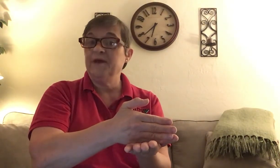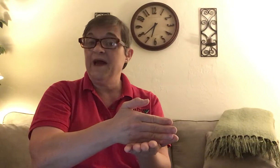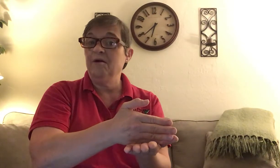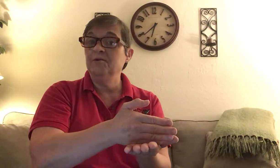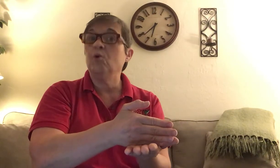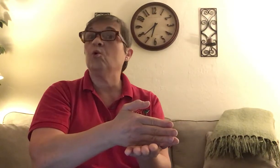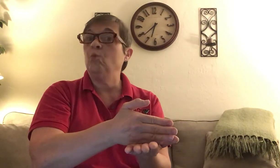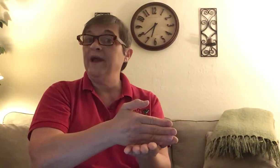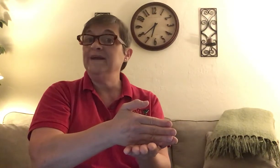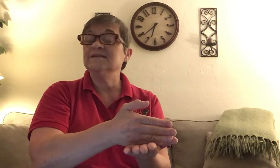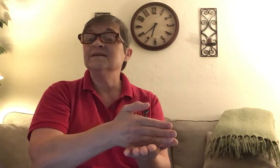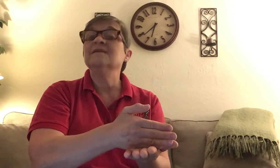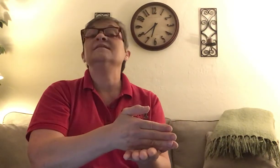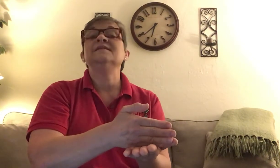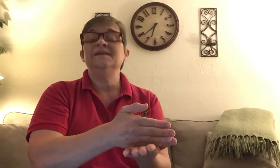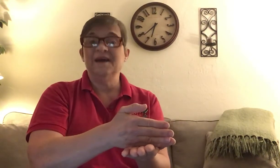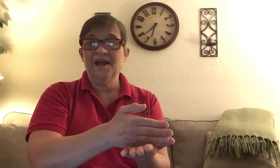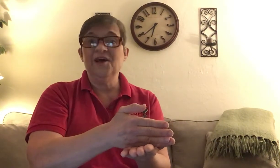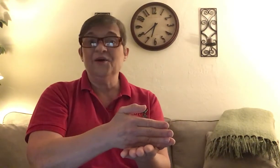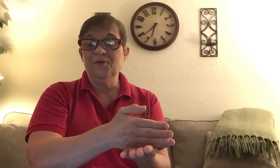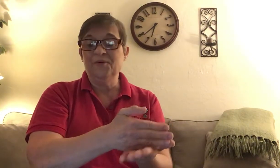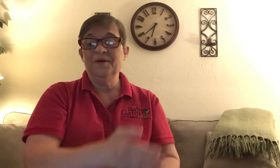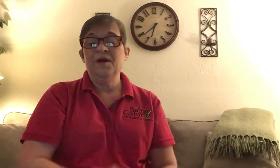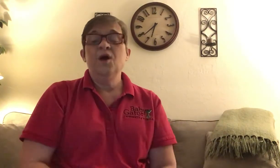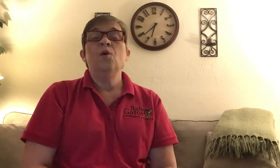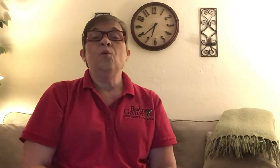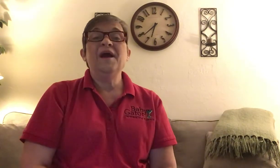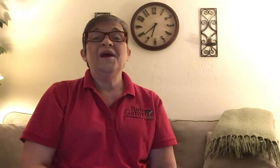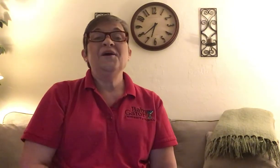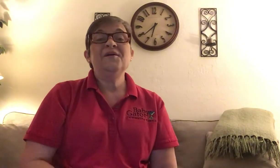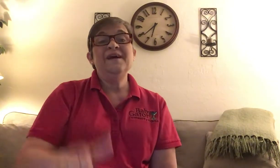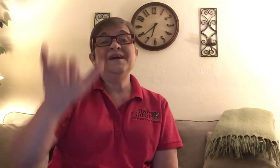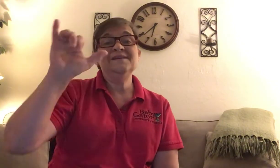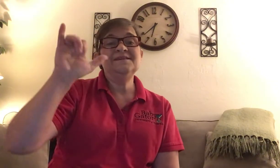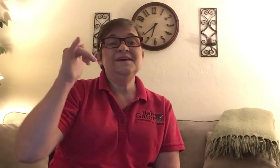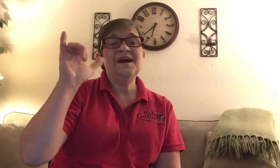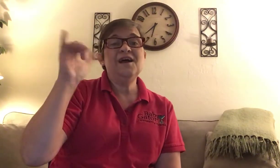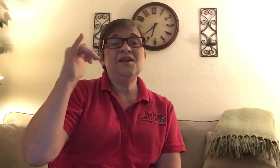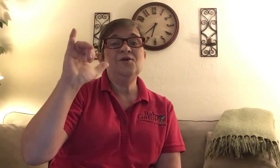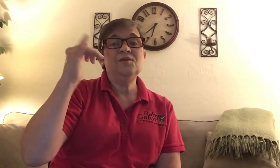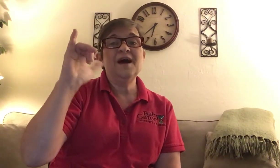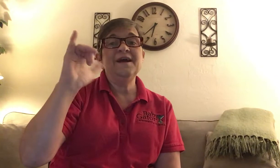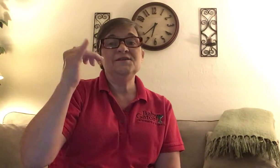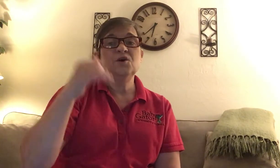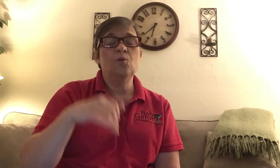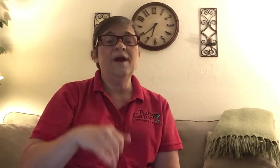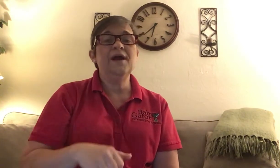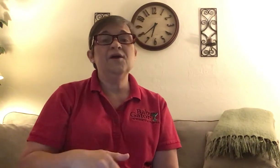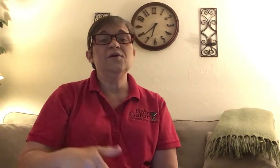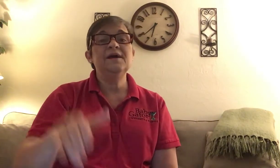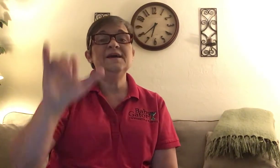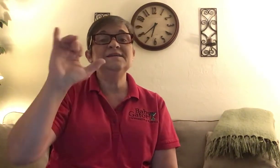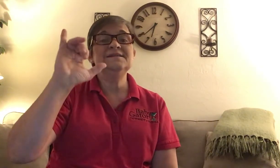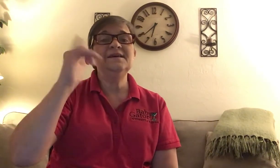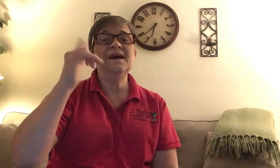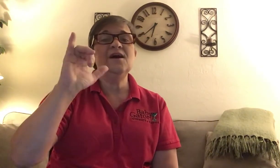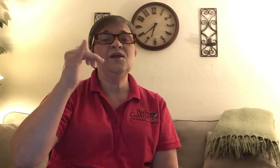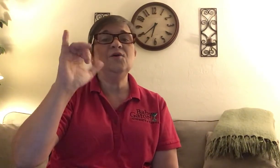down or wait? Yellow. Where is yellow light? Where is yellow